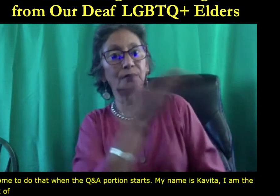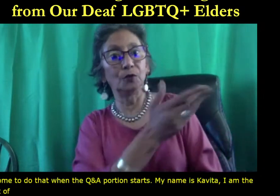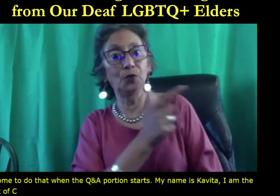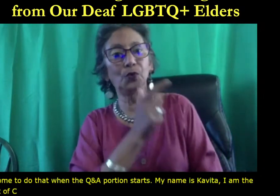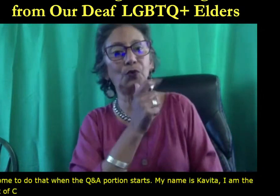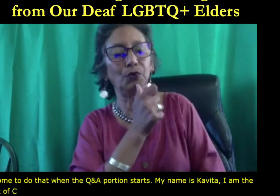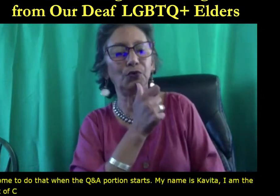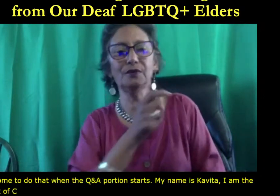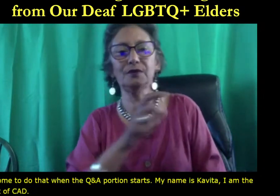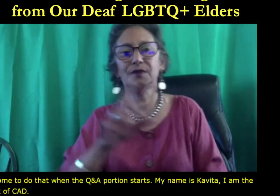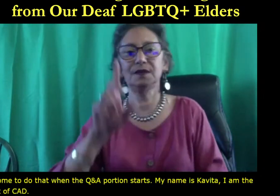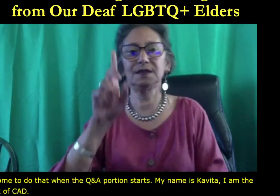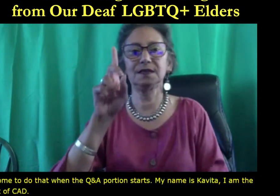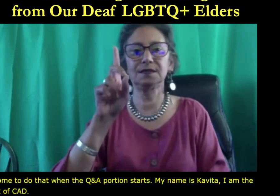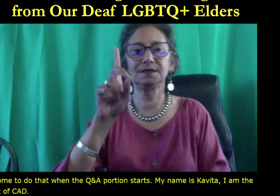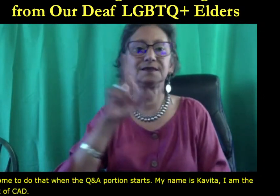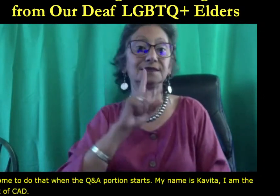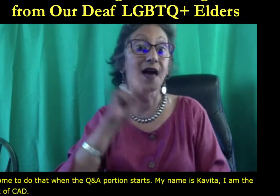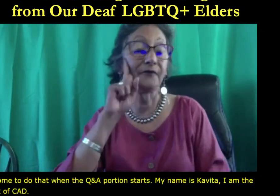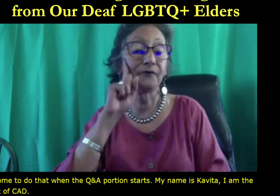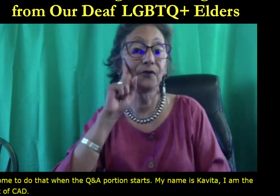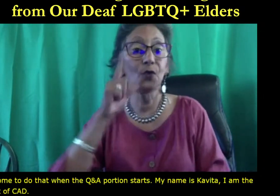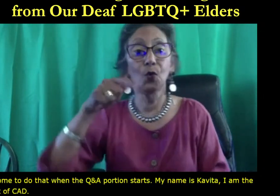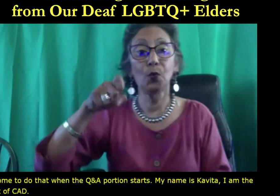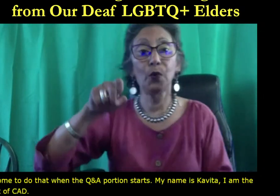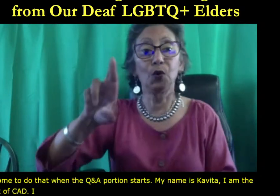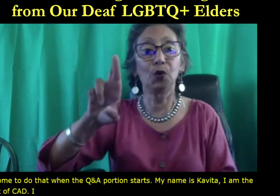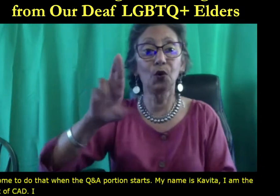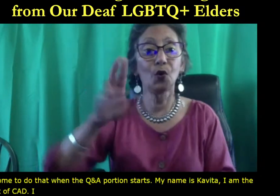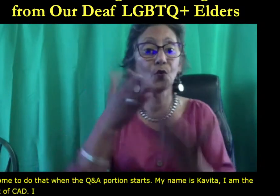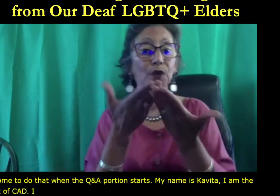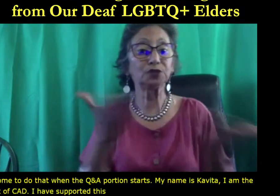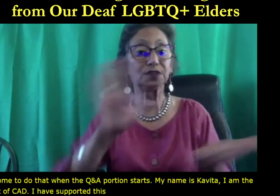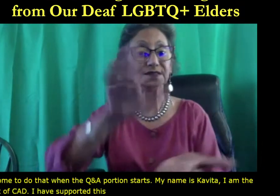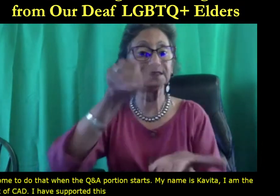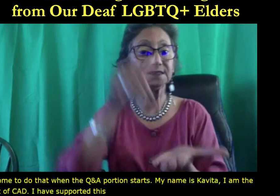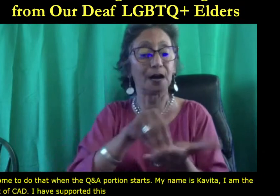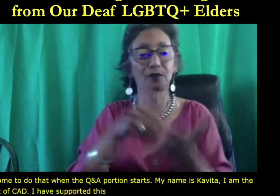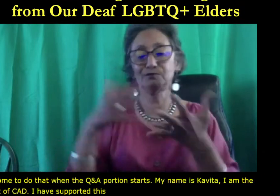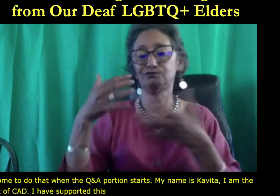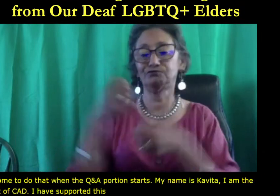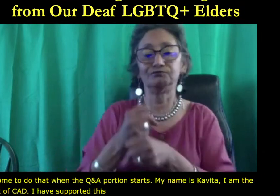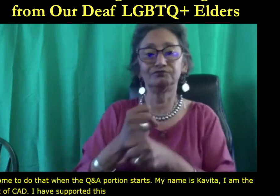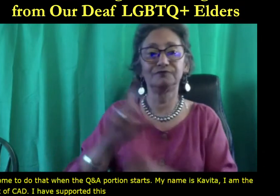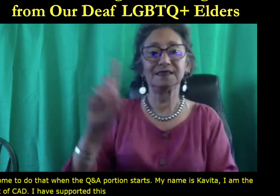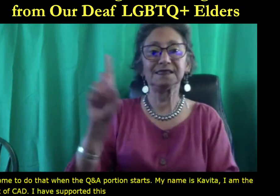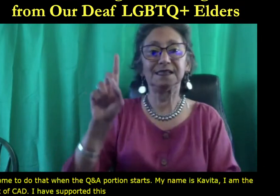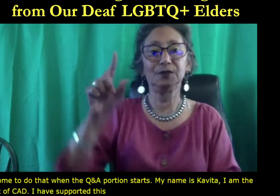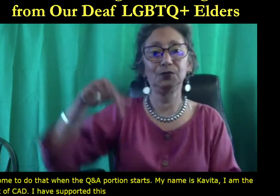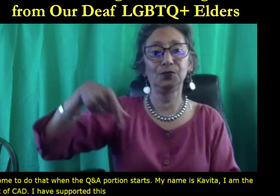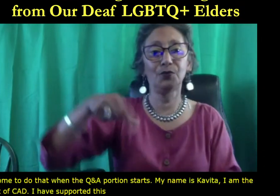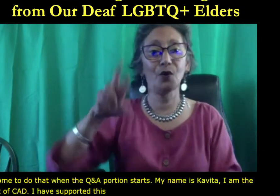are my collaborators leaders with the deaf queer resource center